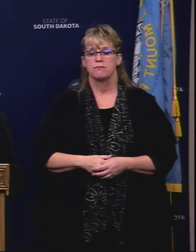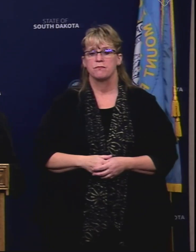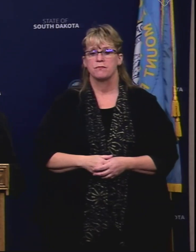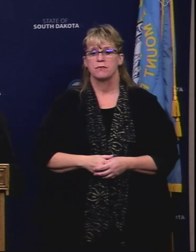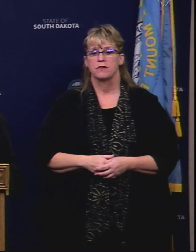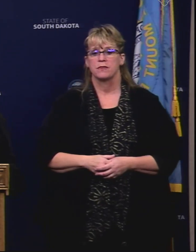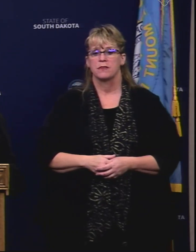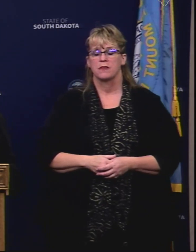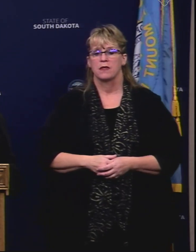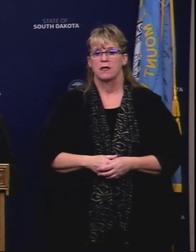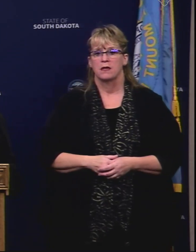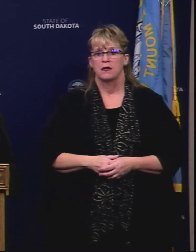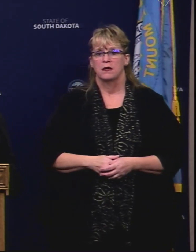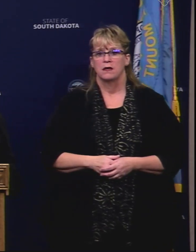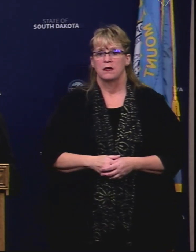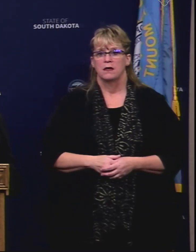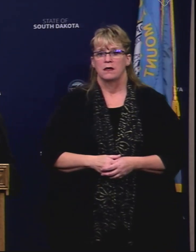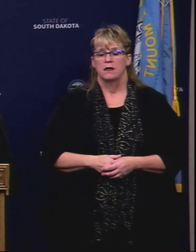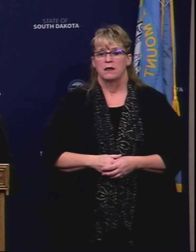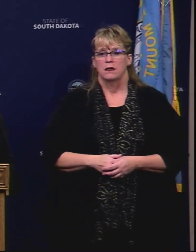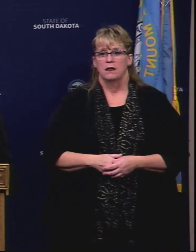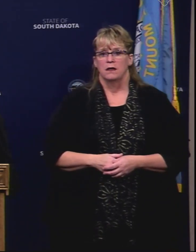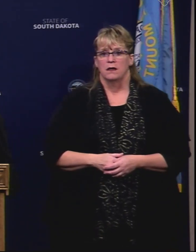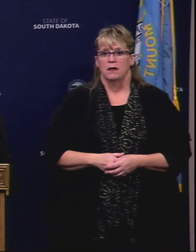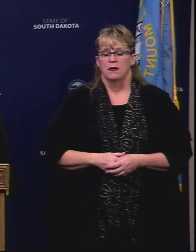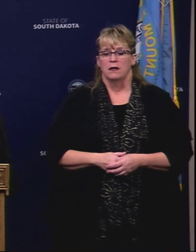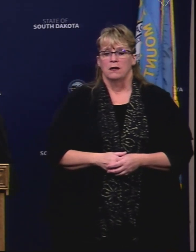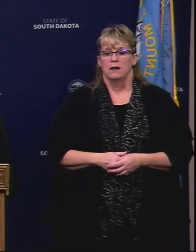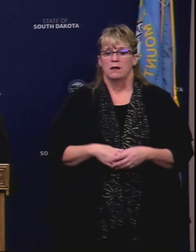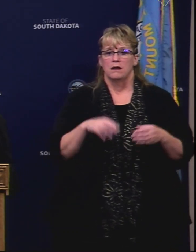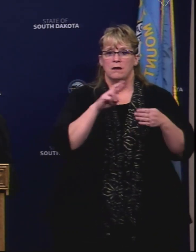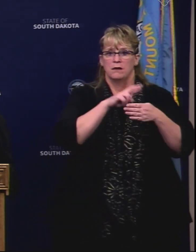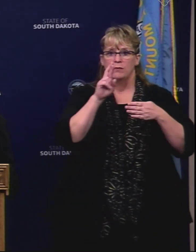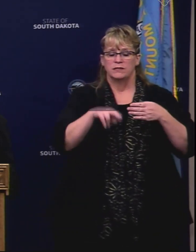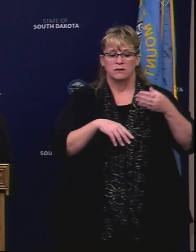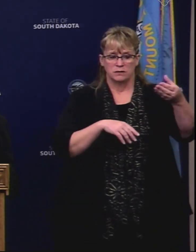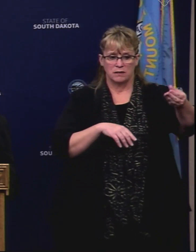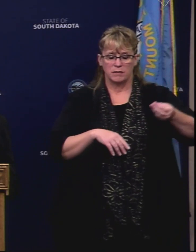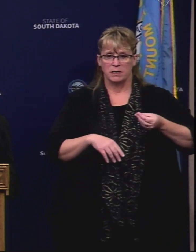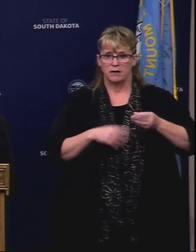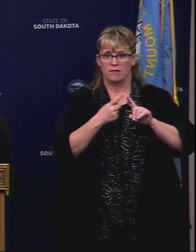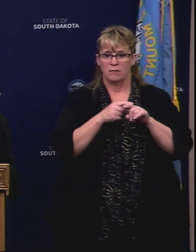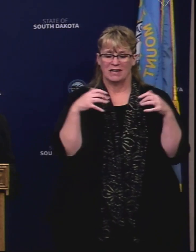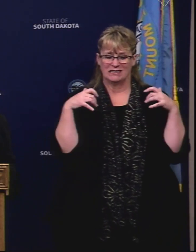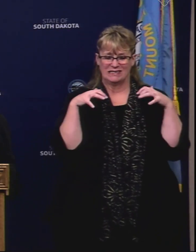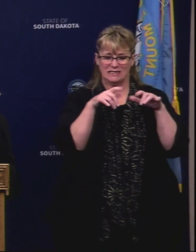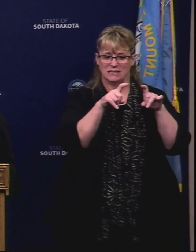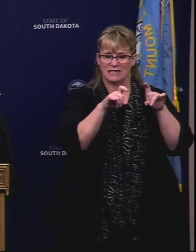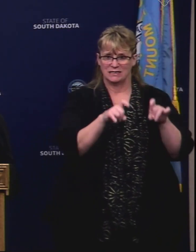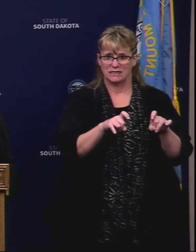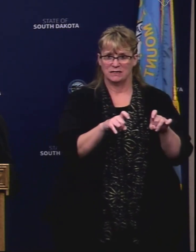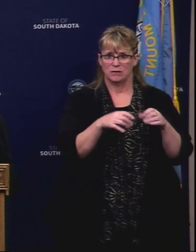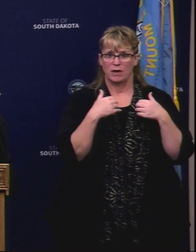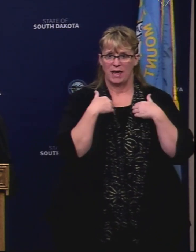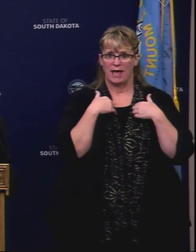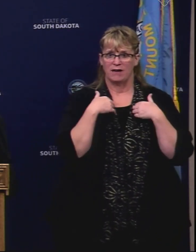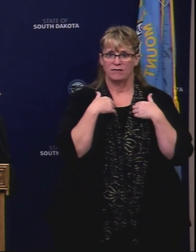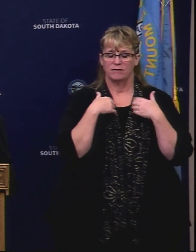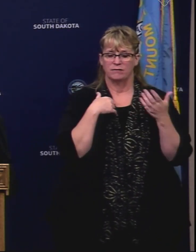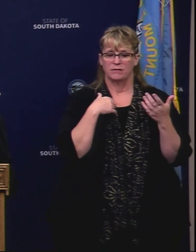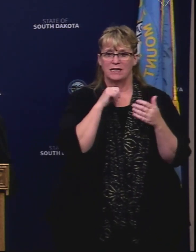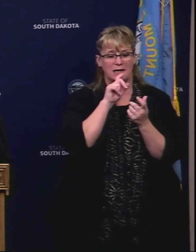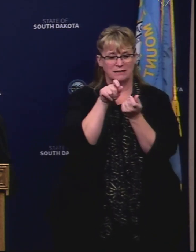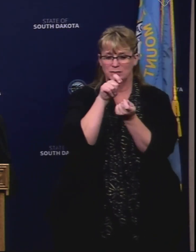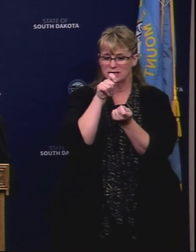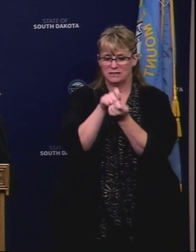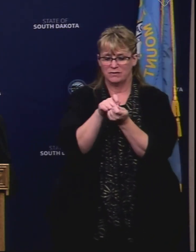We are starting to see the results come in from the mass testing event. We do not have the specific